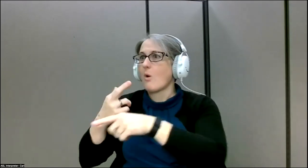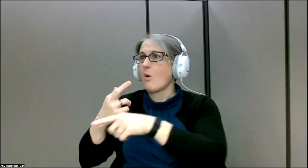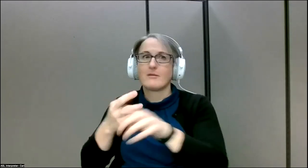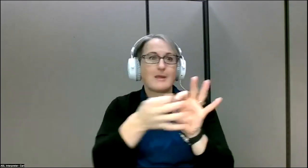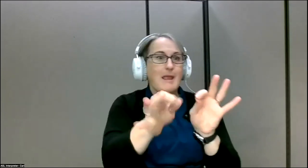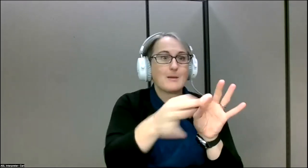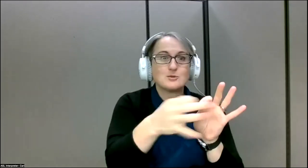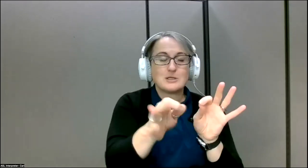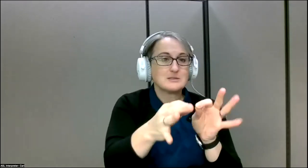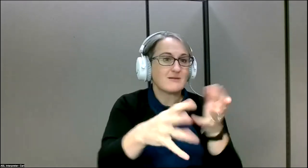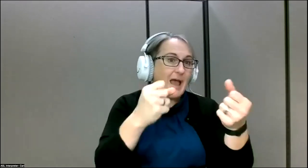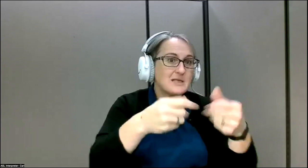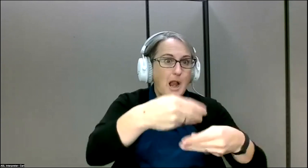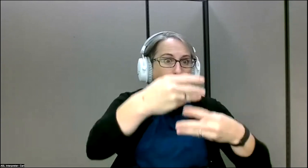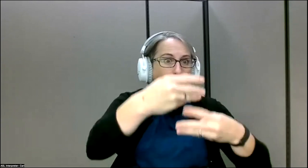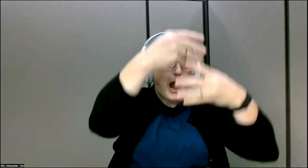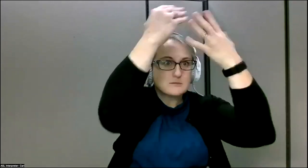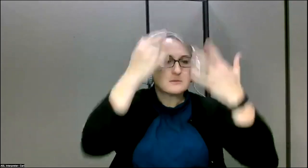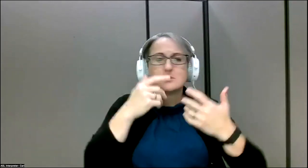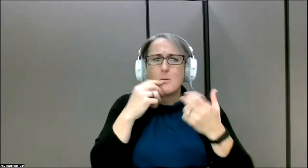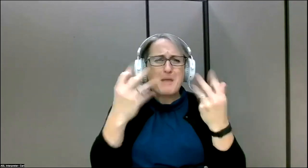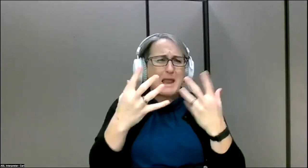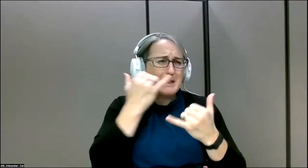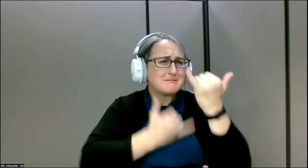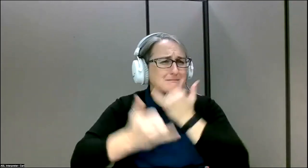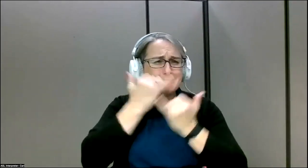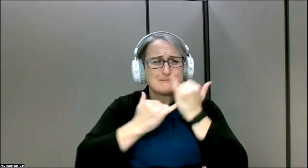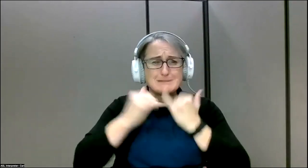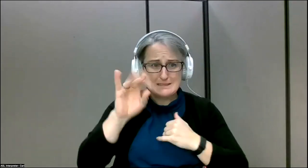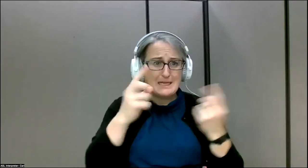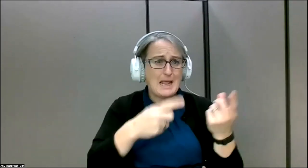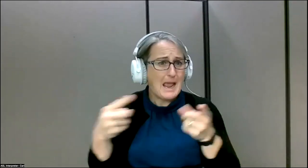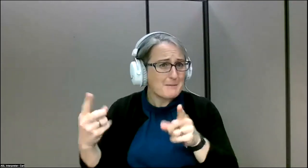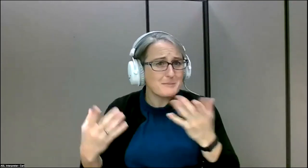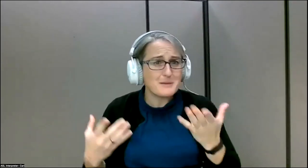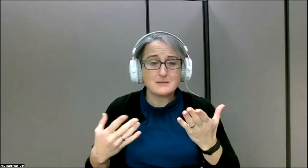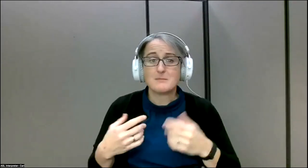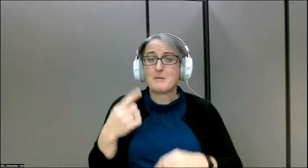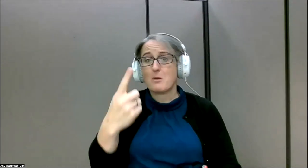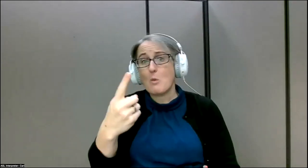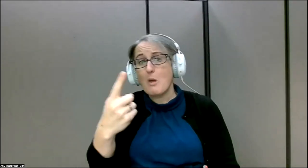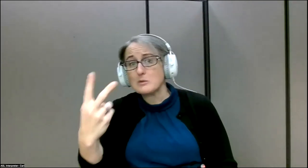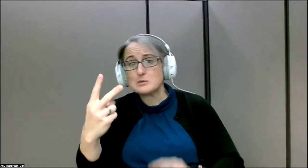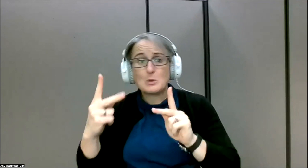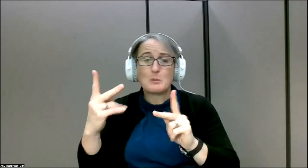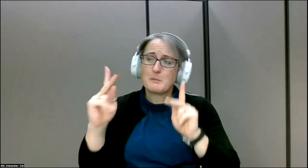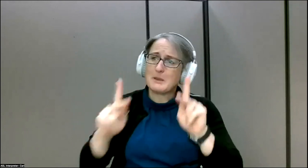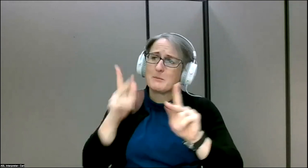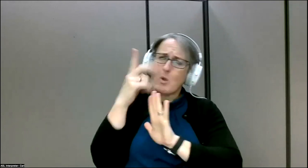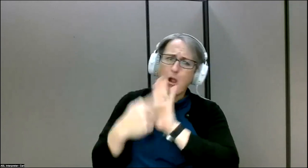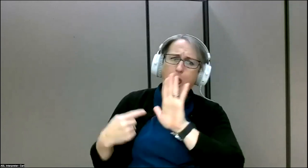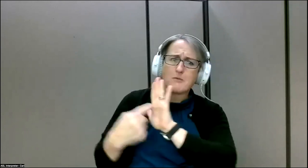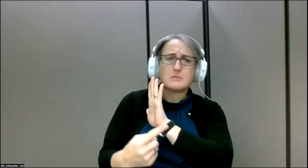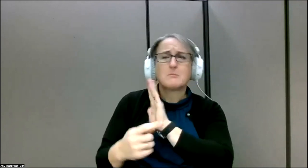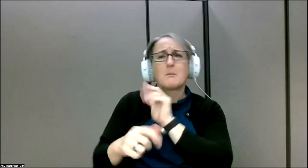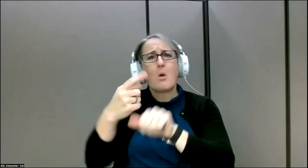out too quickly. There was all kind of disasters happening. And while there were one or two people who might give us a hard time, for the most part,